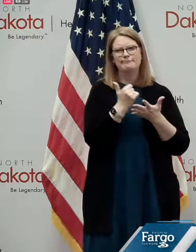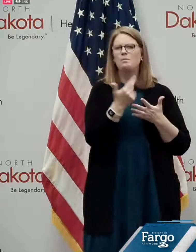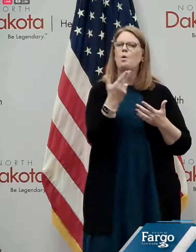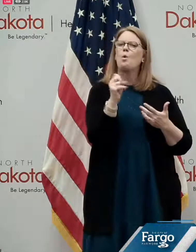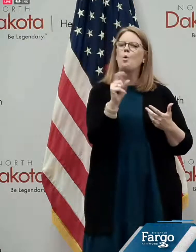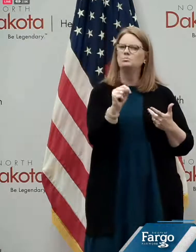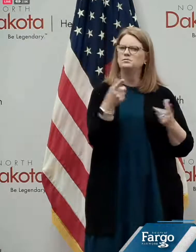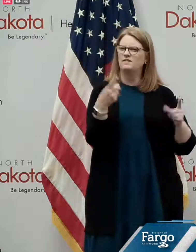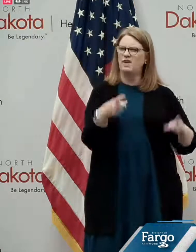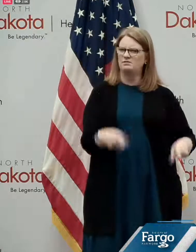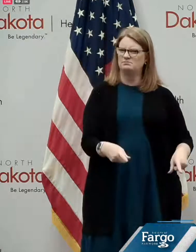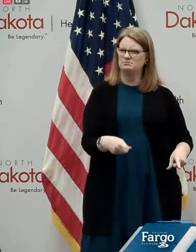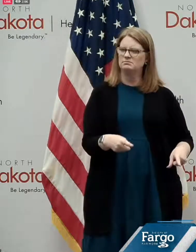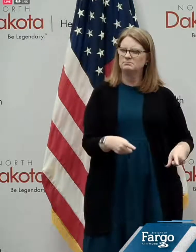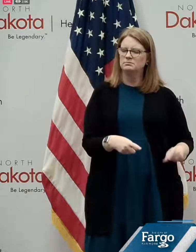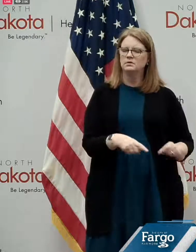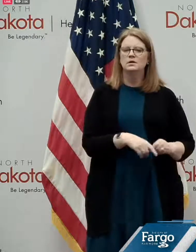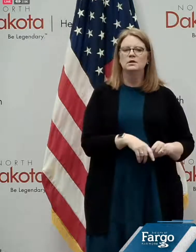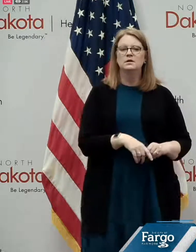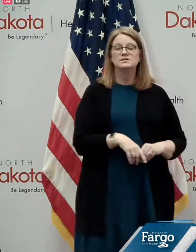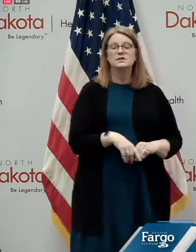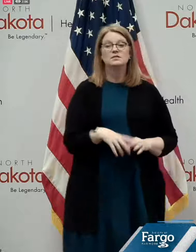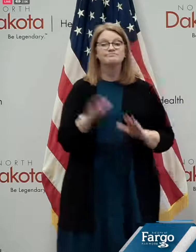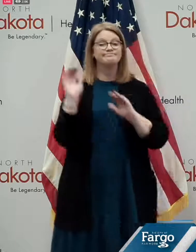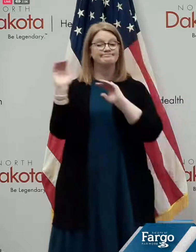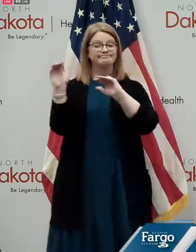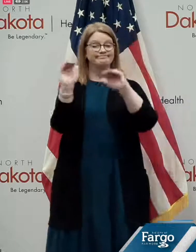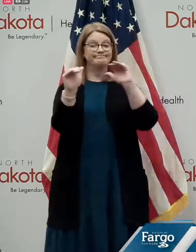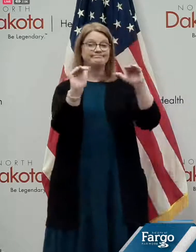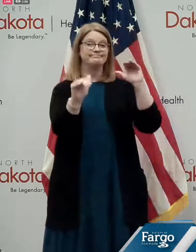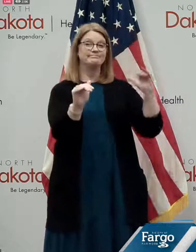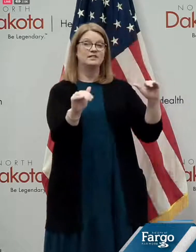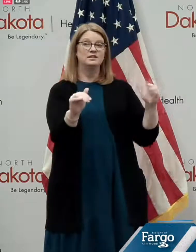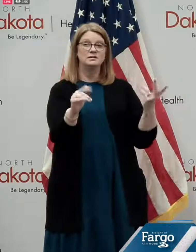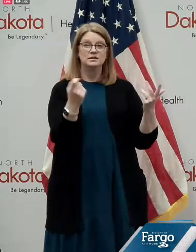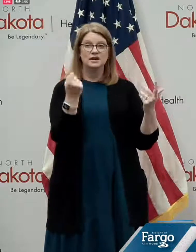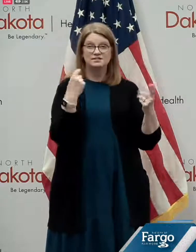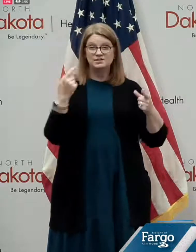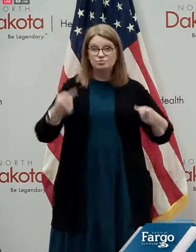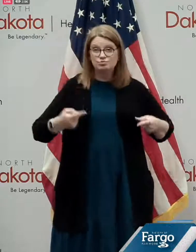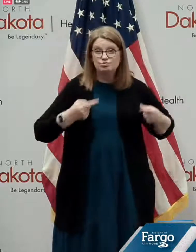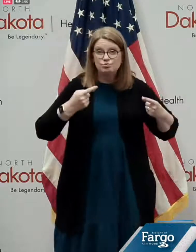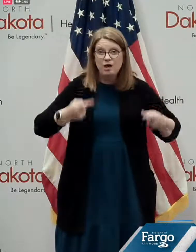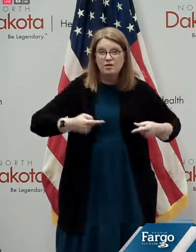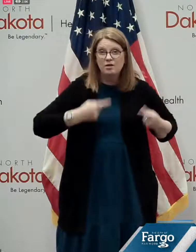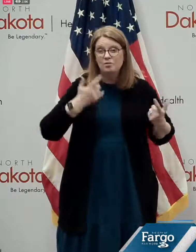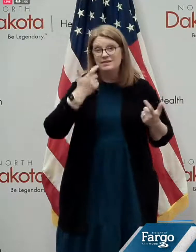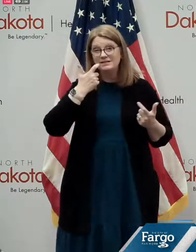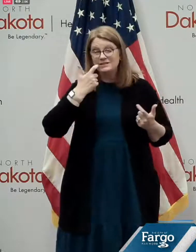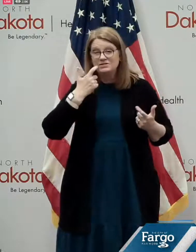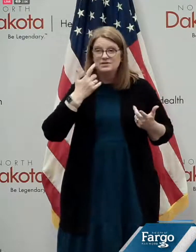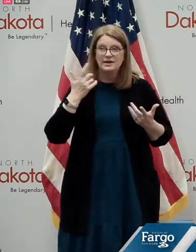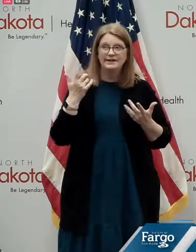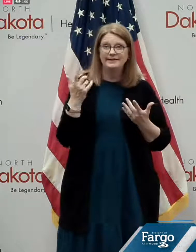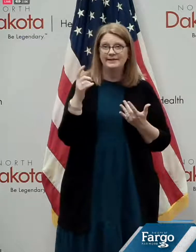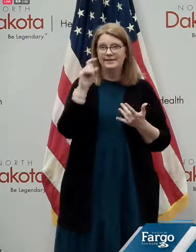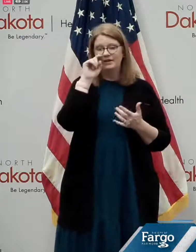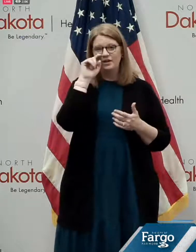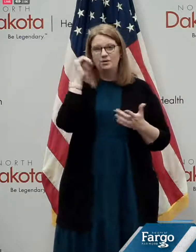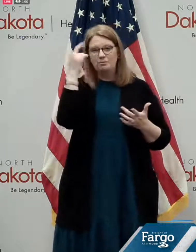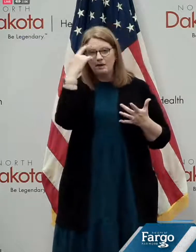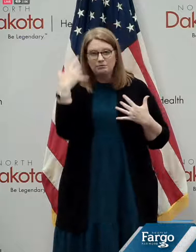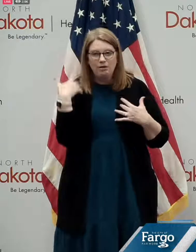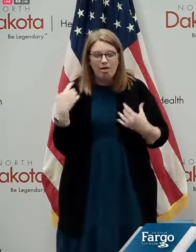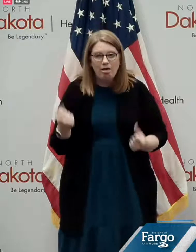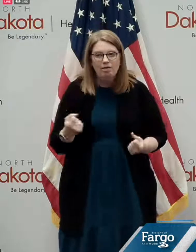event. And so again, I want to remind people that if you are struggling with substance abuse or mental health